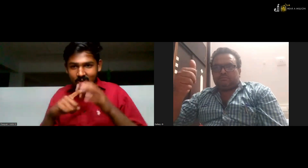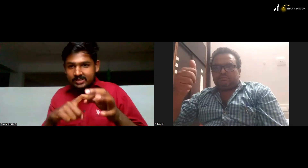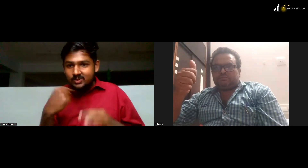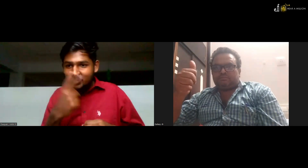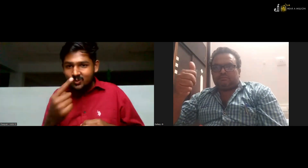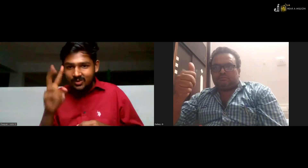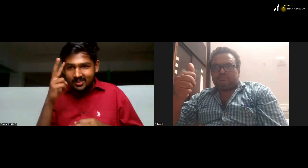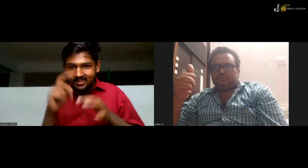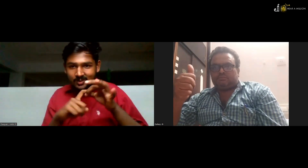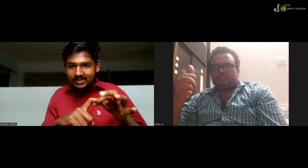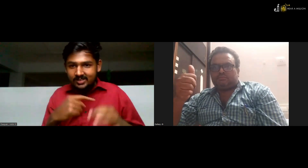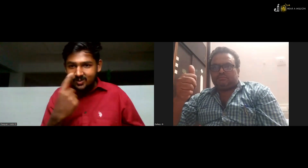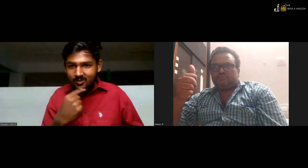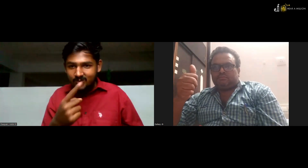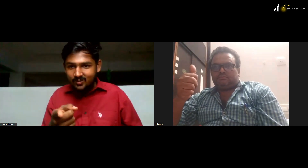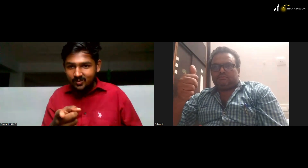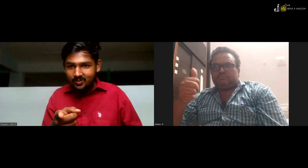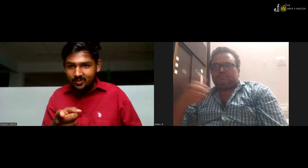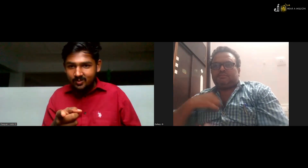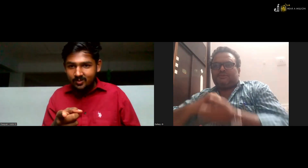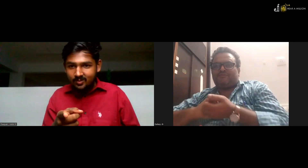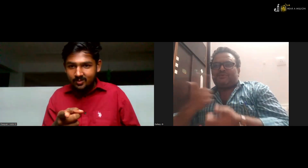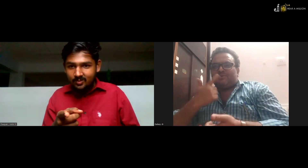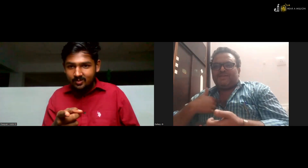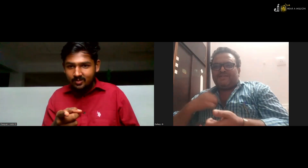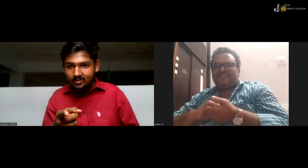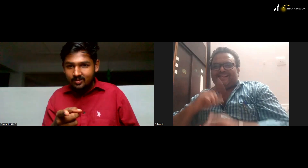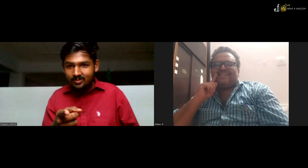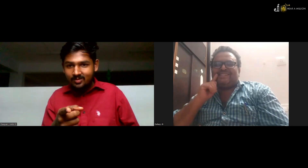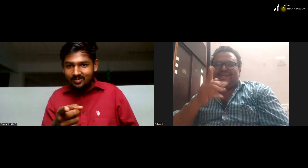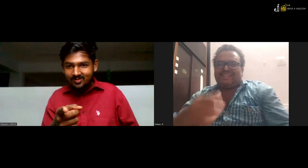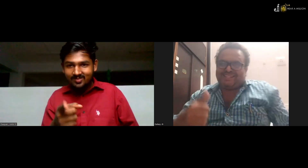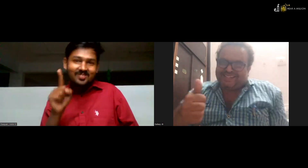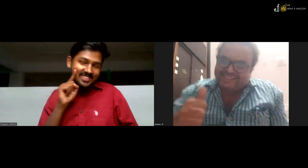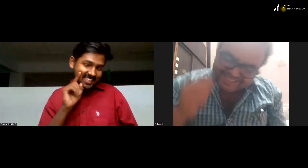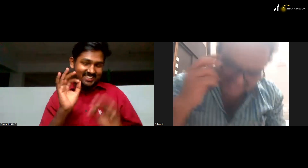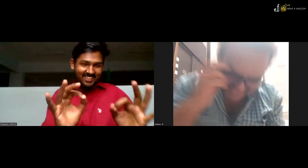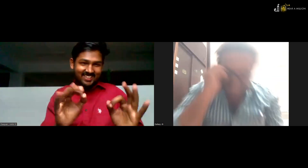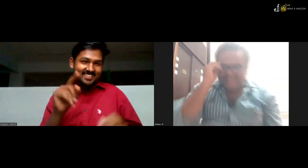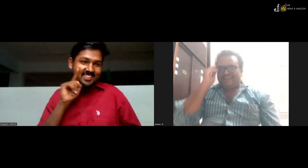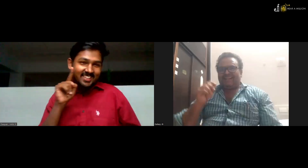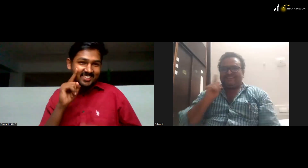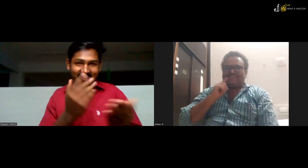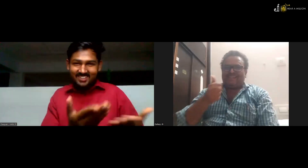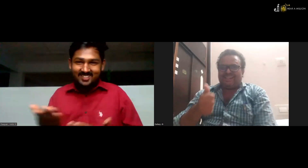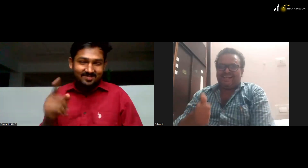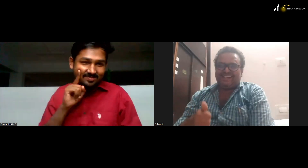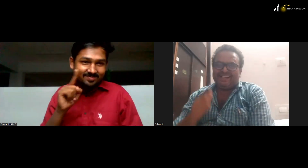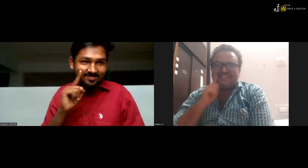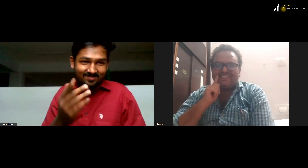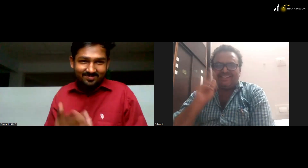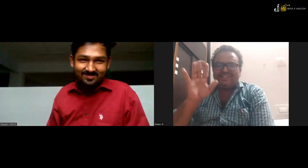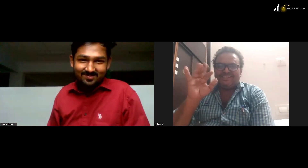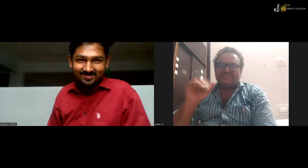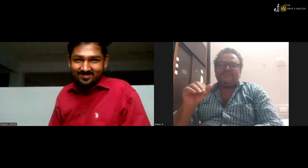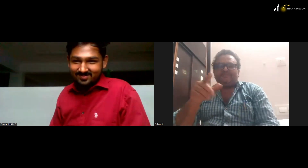Manisha, can we switch? Yeah. Okay. So could you please share your name? Um, all right.